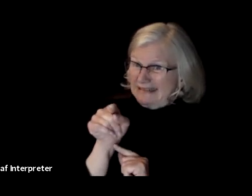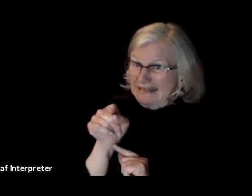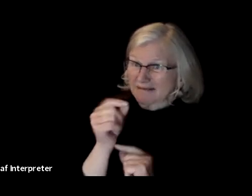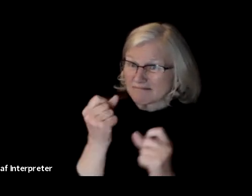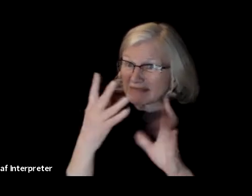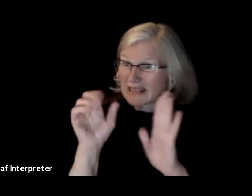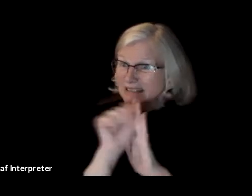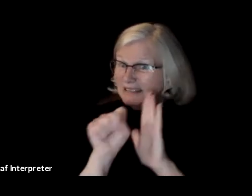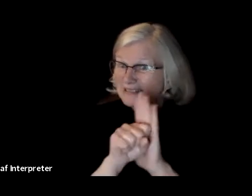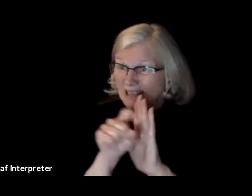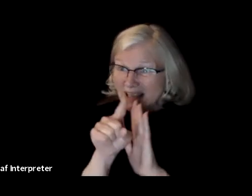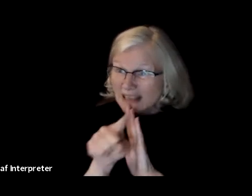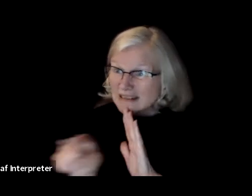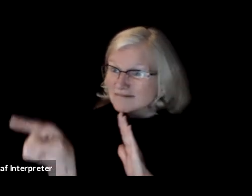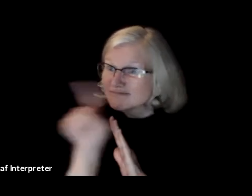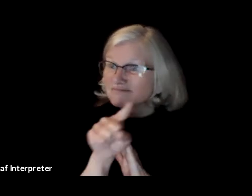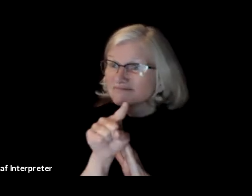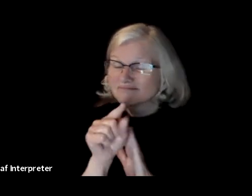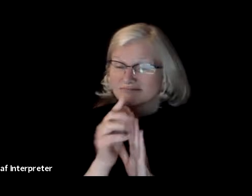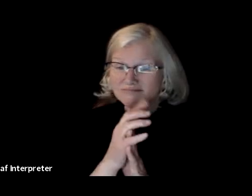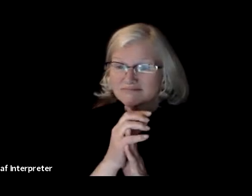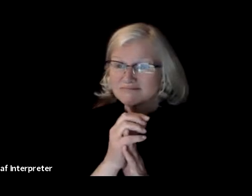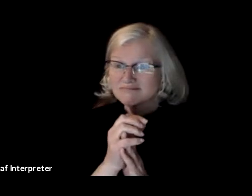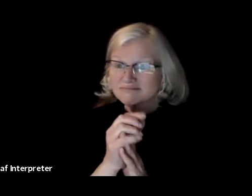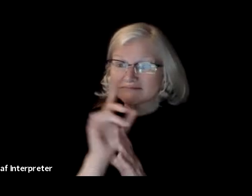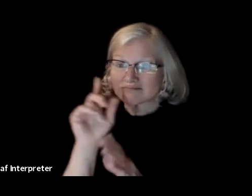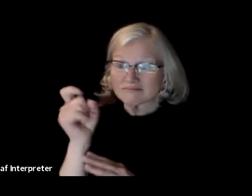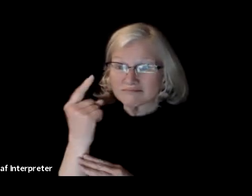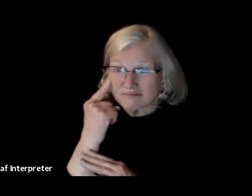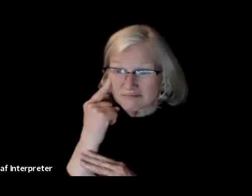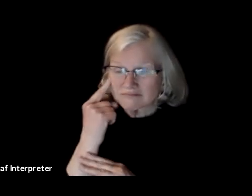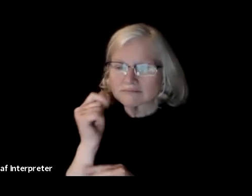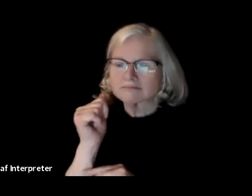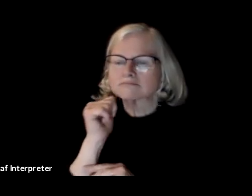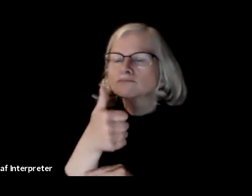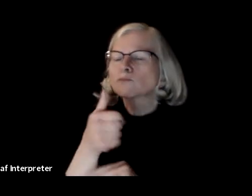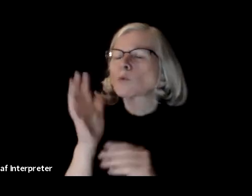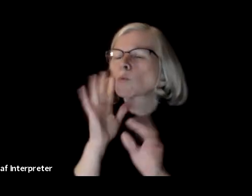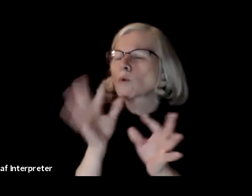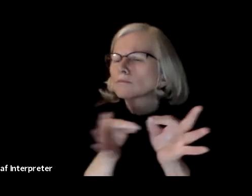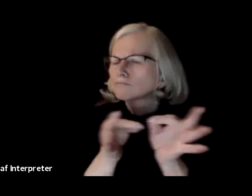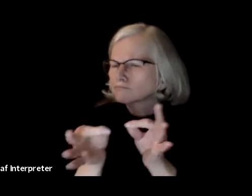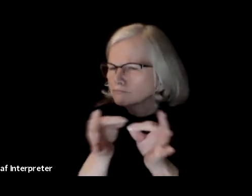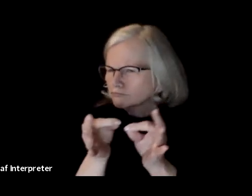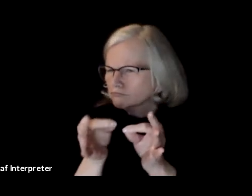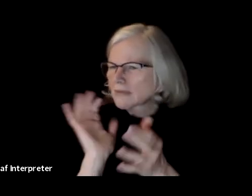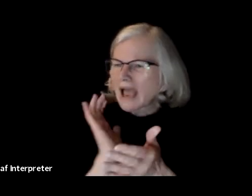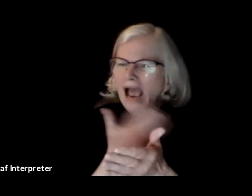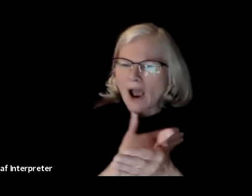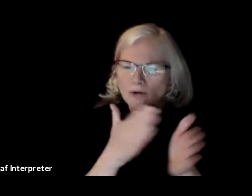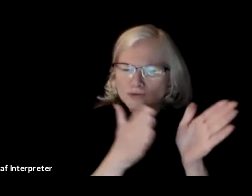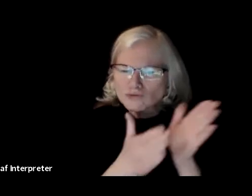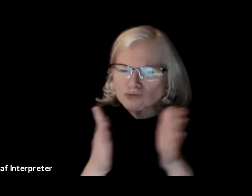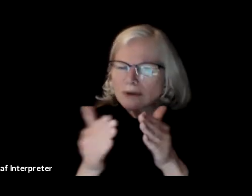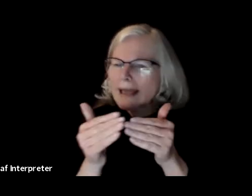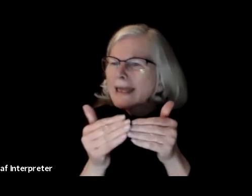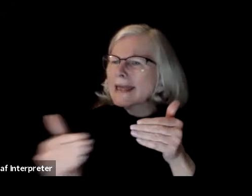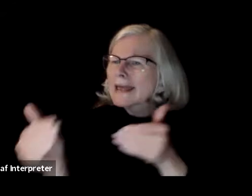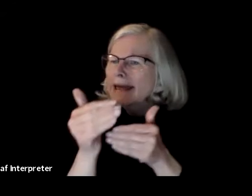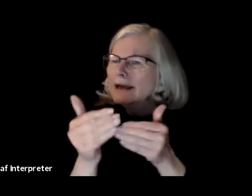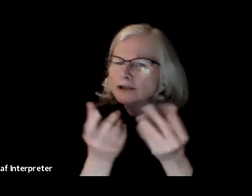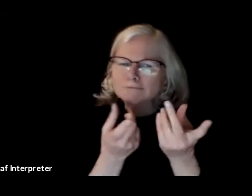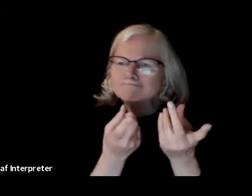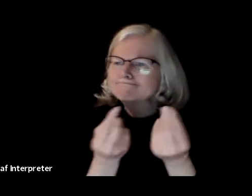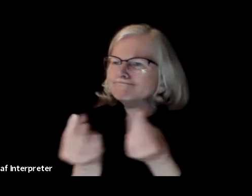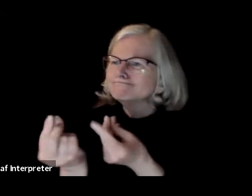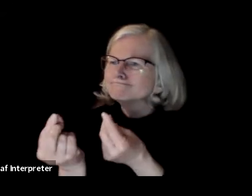about our strategy to be ahead of that goal. But that said, we do